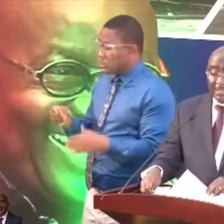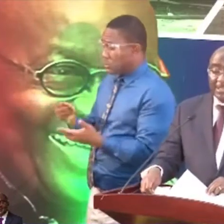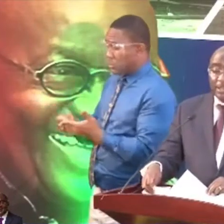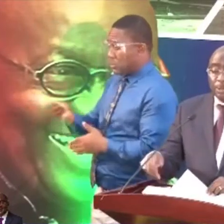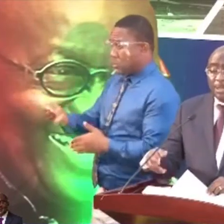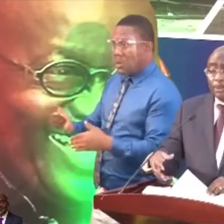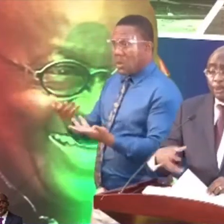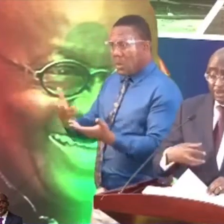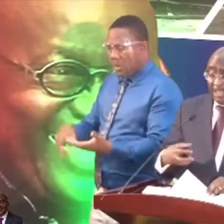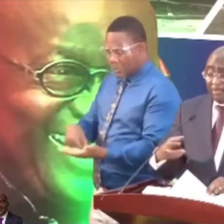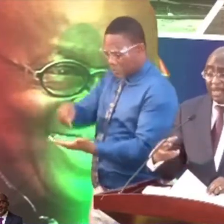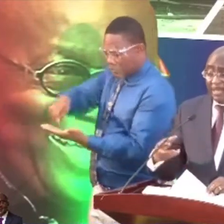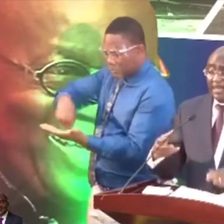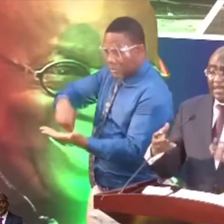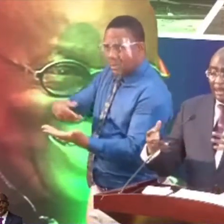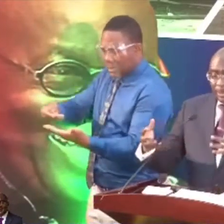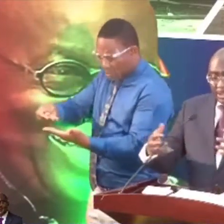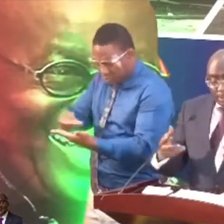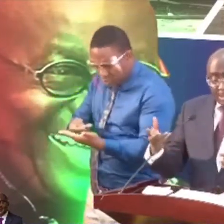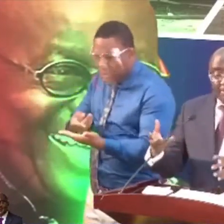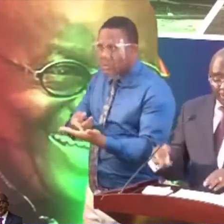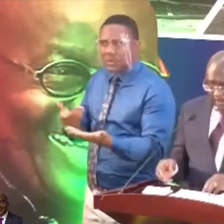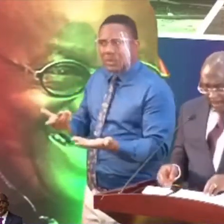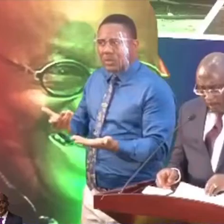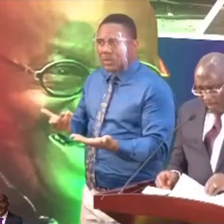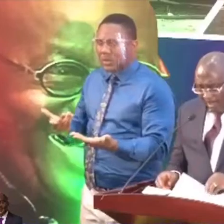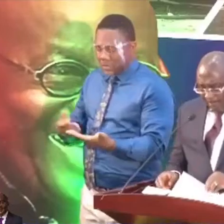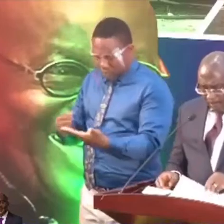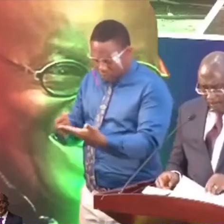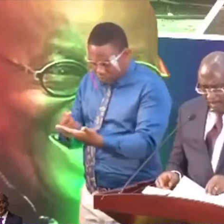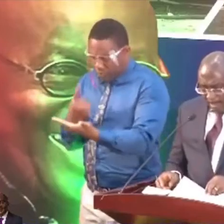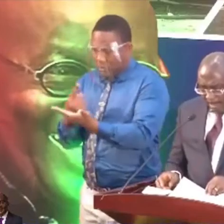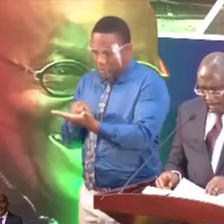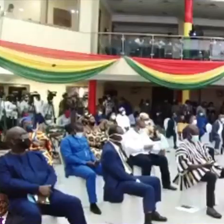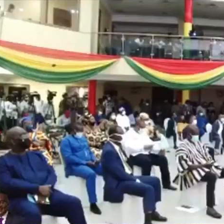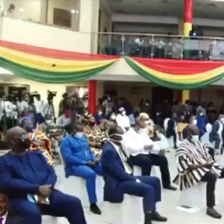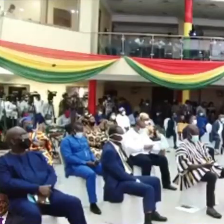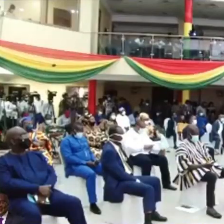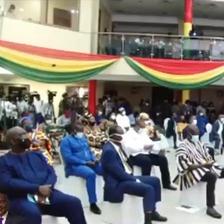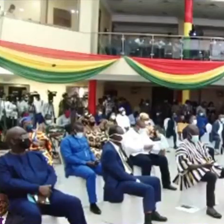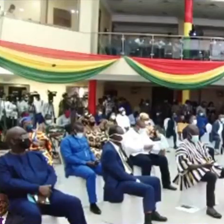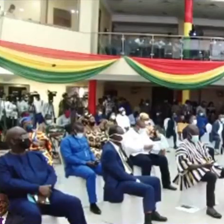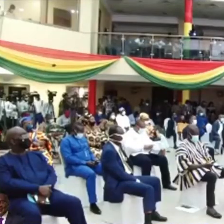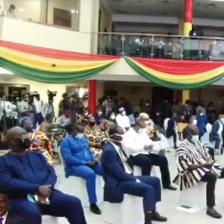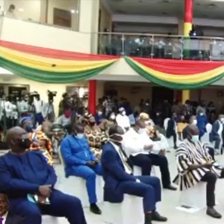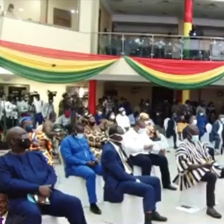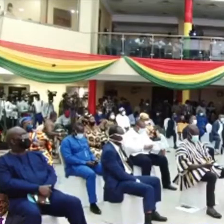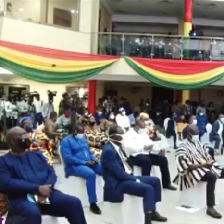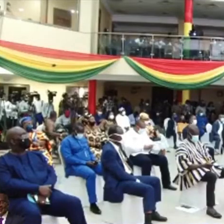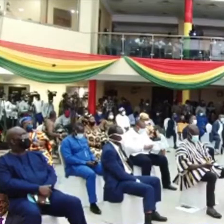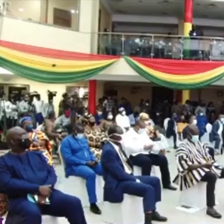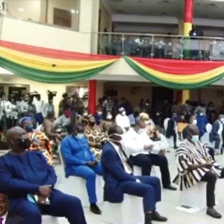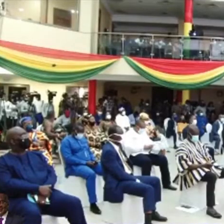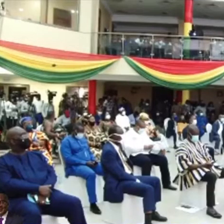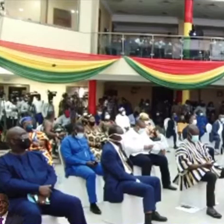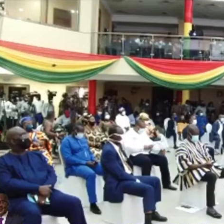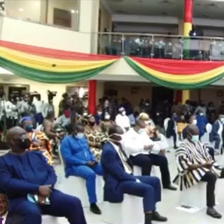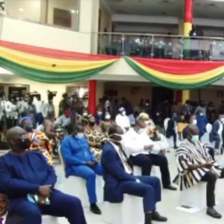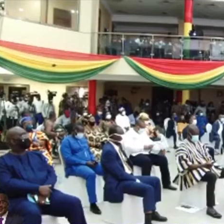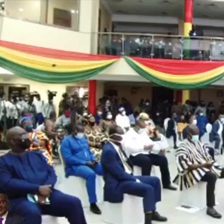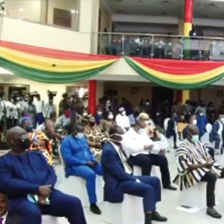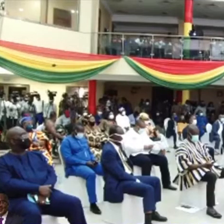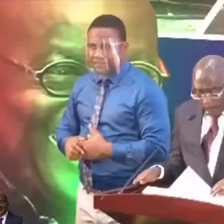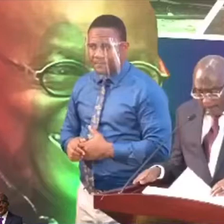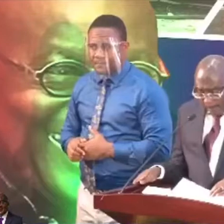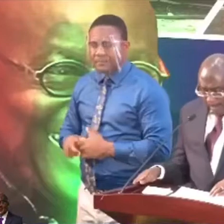device to be able to receive money. They will just receive it on their mobile phone and go. But given the payment system infrastructure that